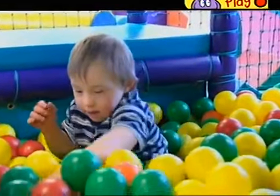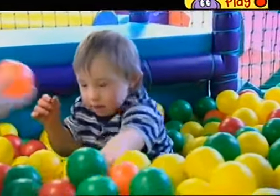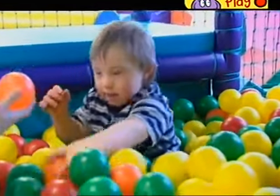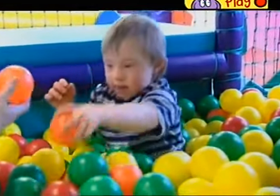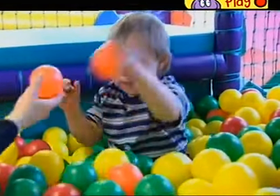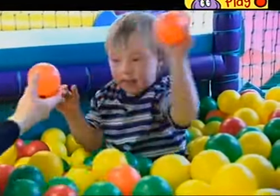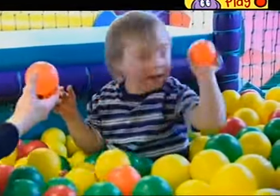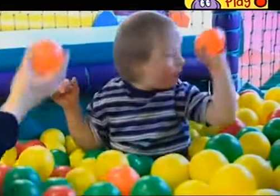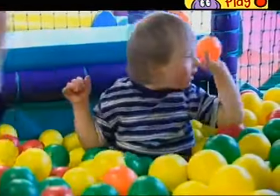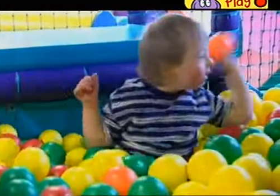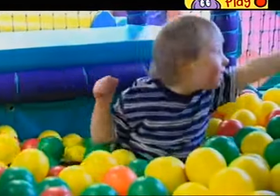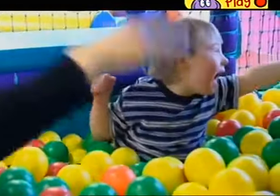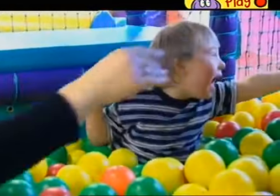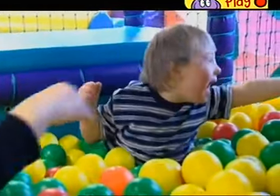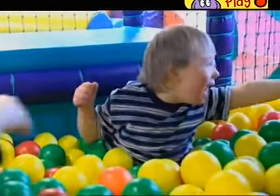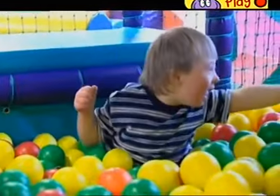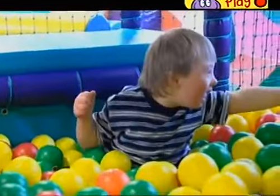Find an orange one. That one.